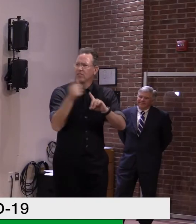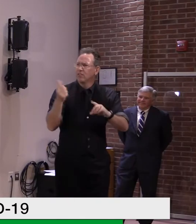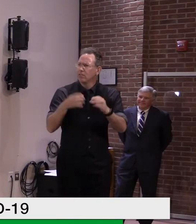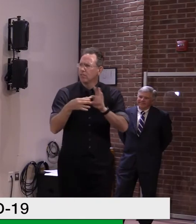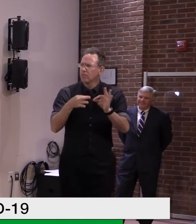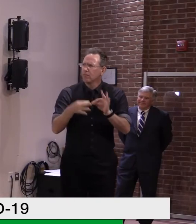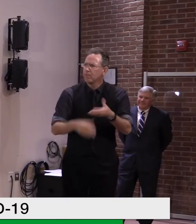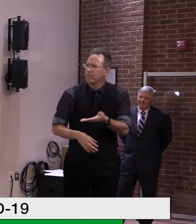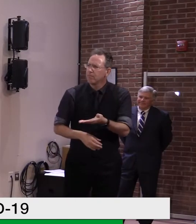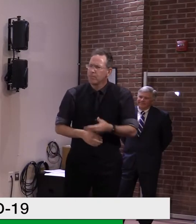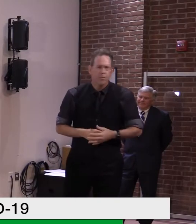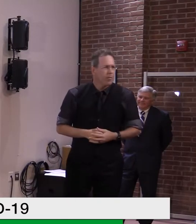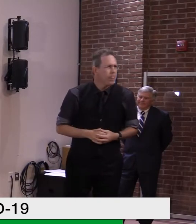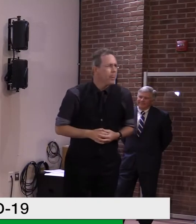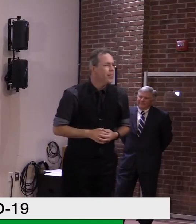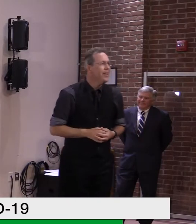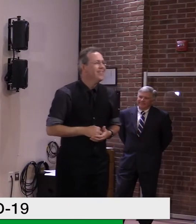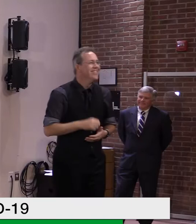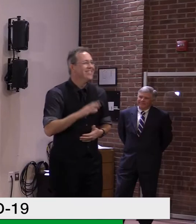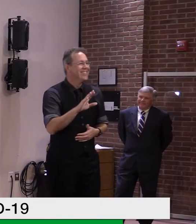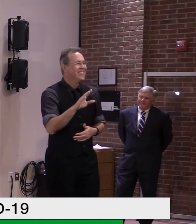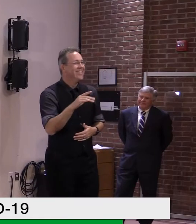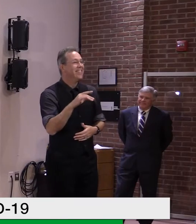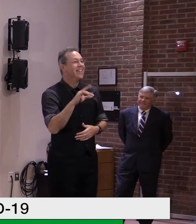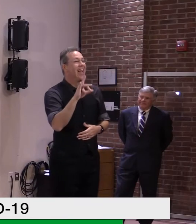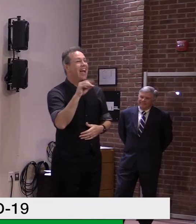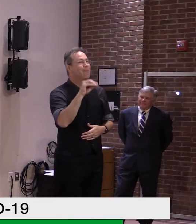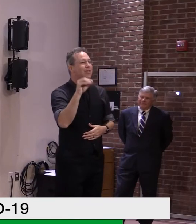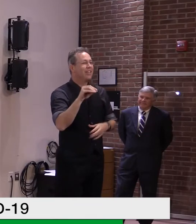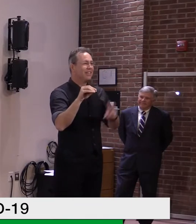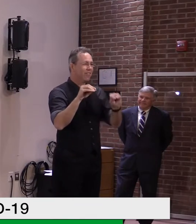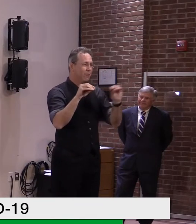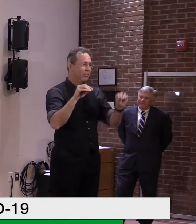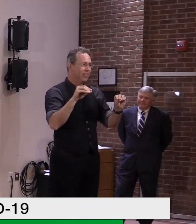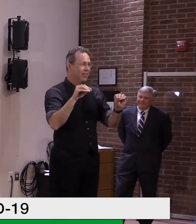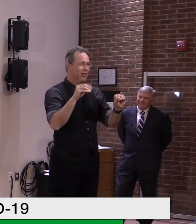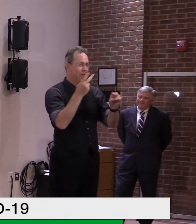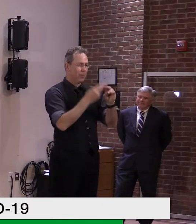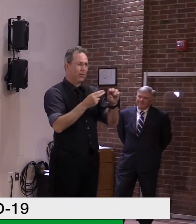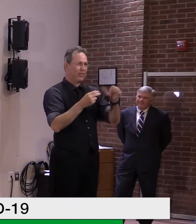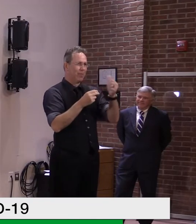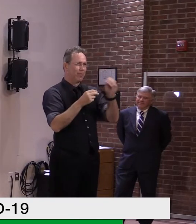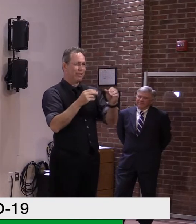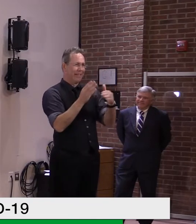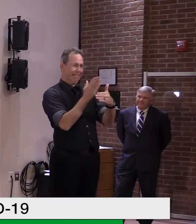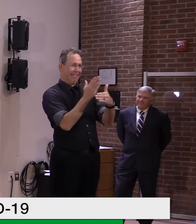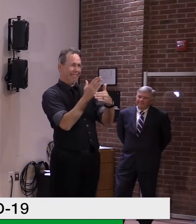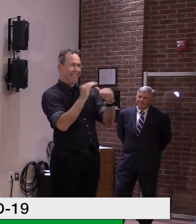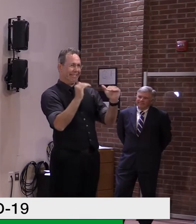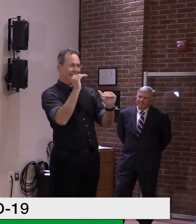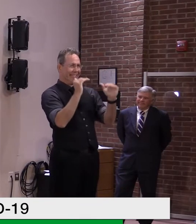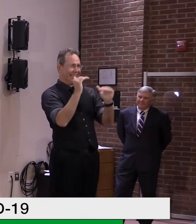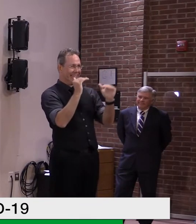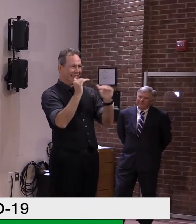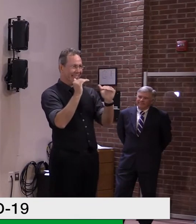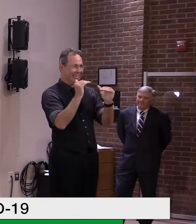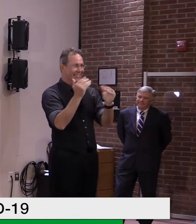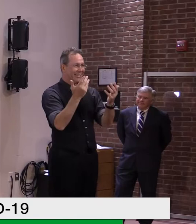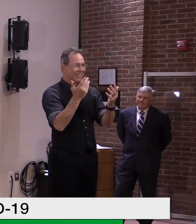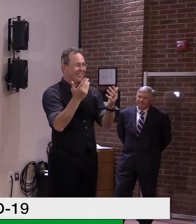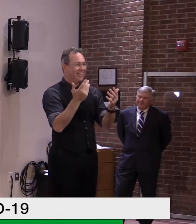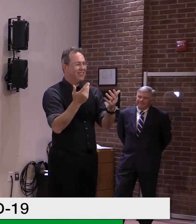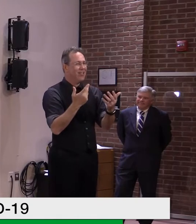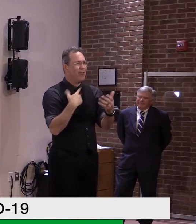70% goal is arbitrary as well, right? So from my standpoint, there's a difference between, you